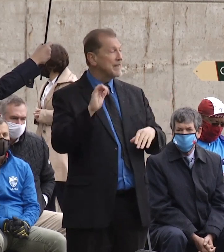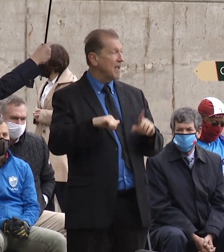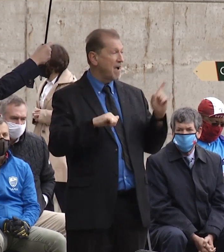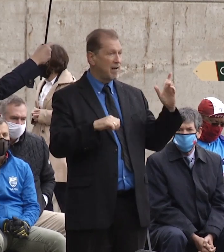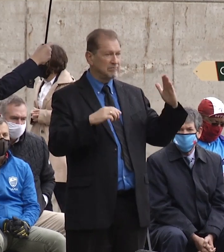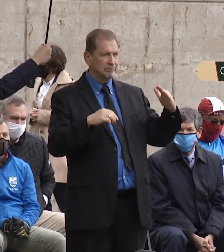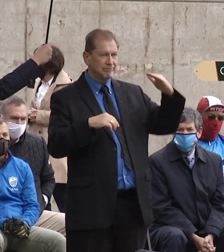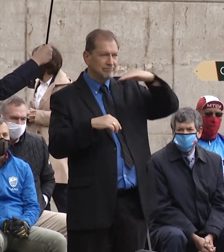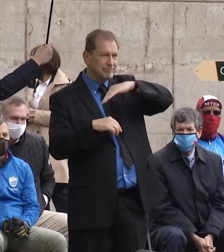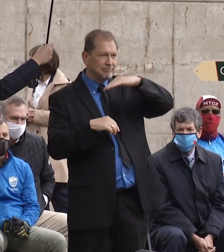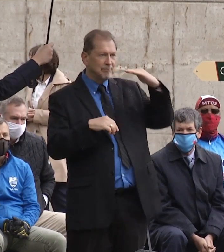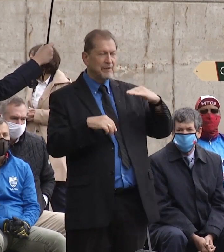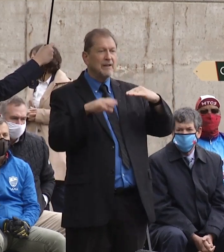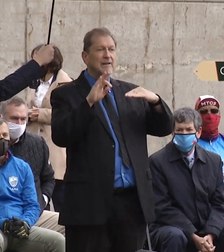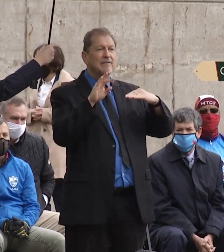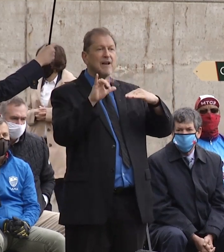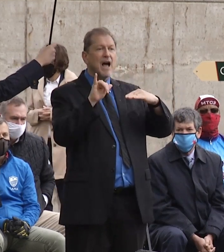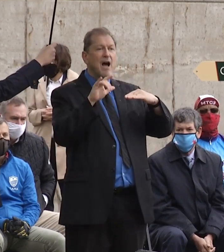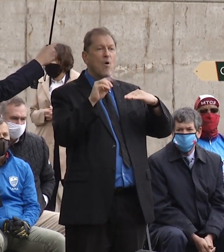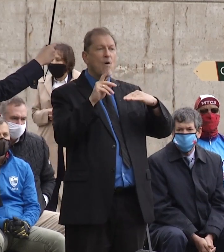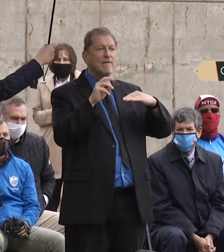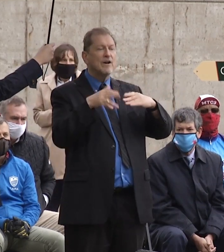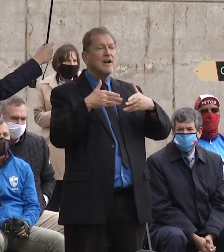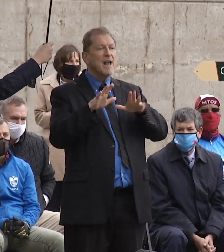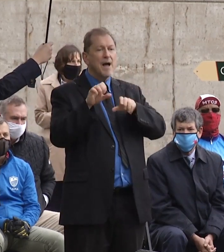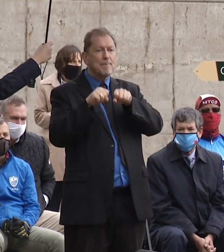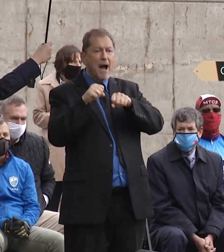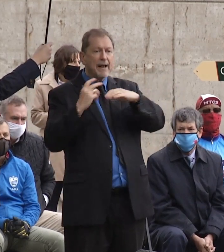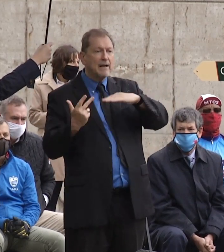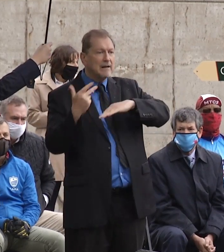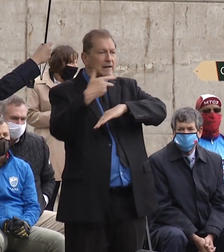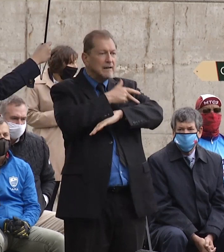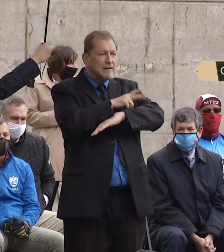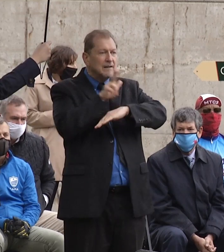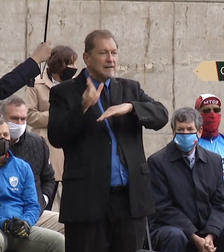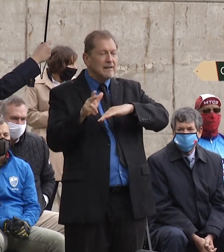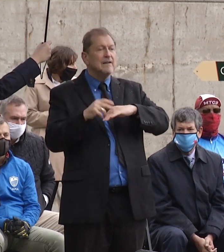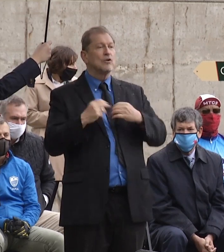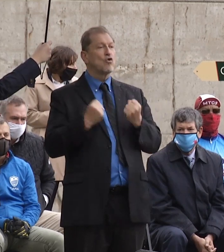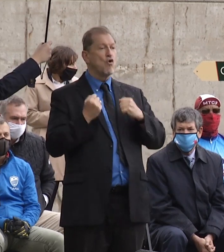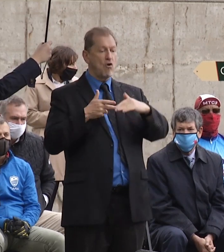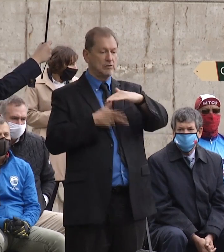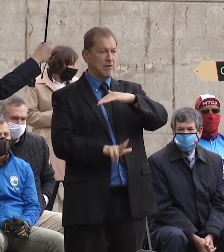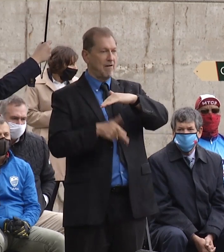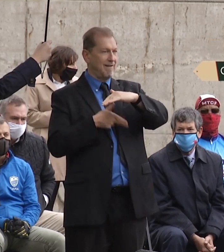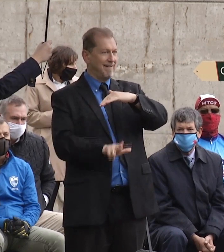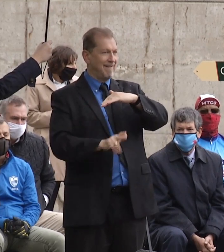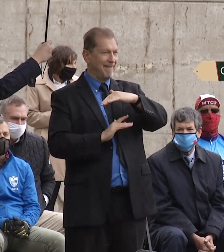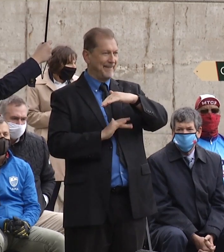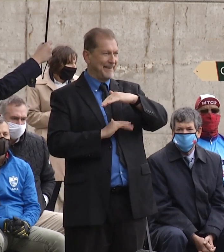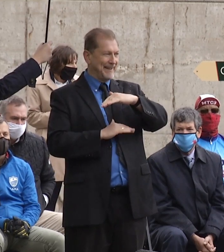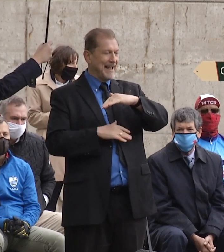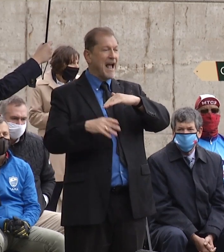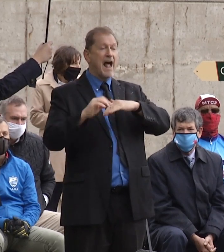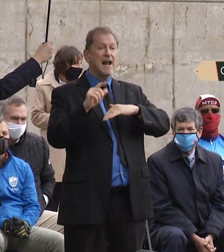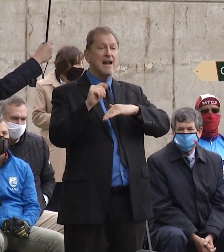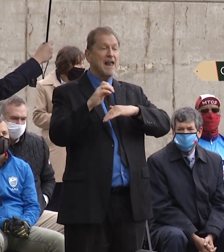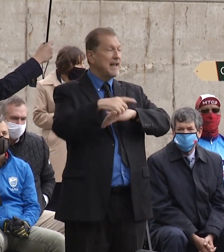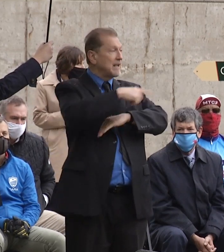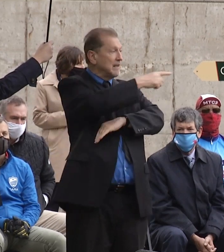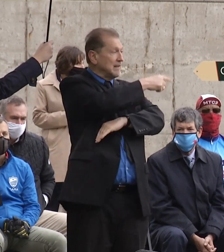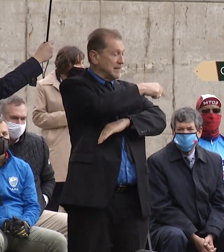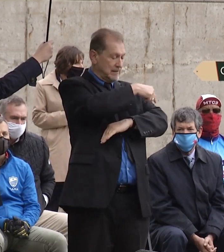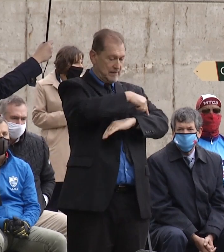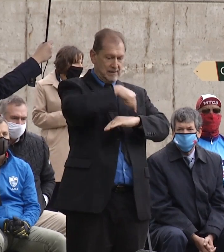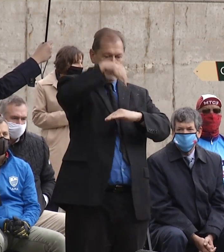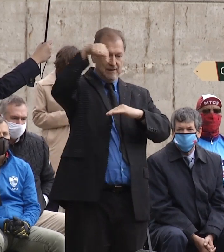ample space for walkers, runners, and bikers to safely coexist along the lakefront, critically important, as it extends for almost